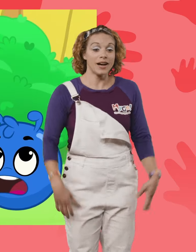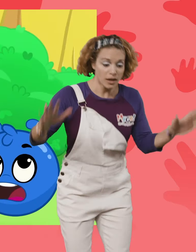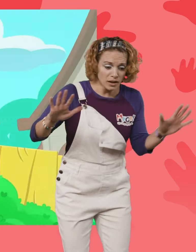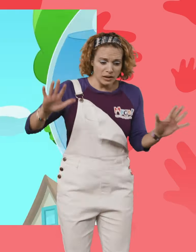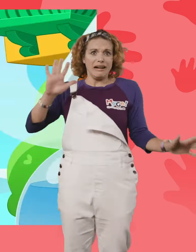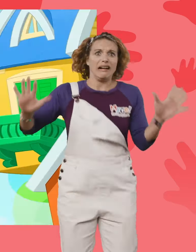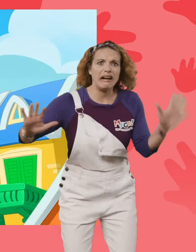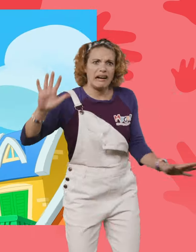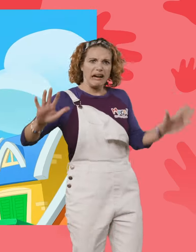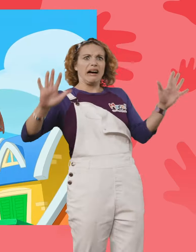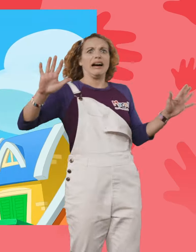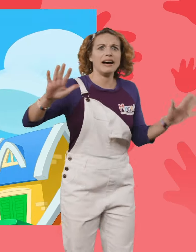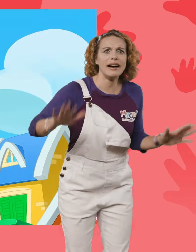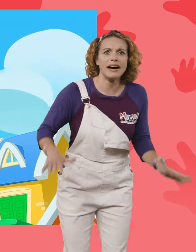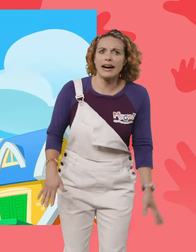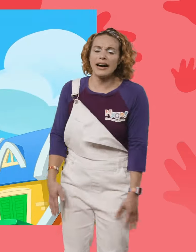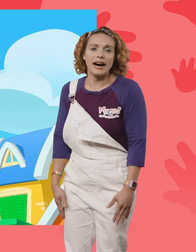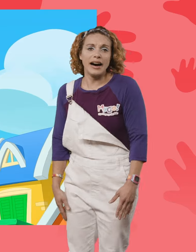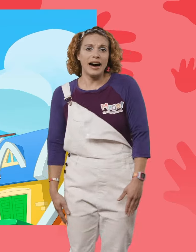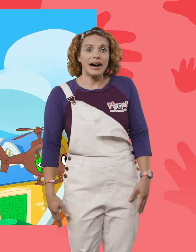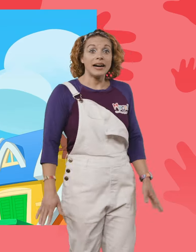Whoa! Whoa!